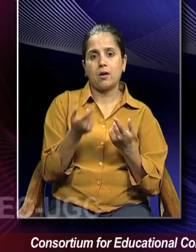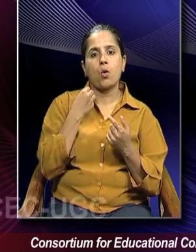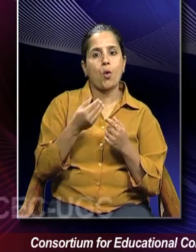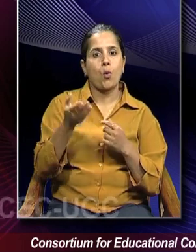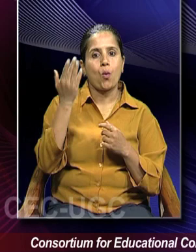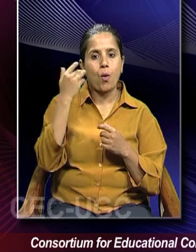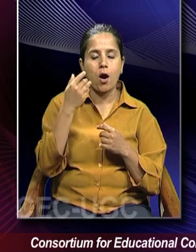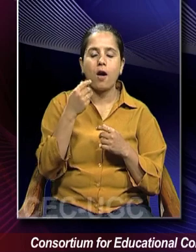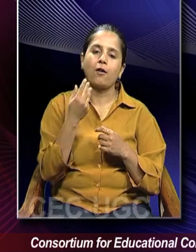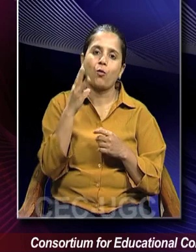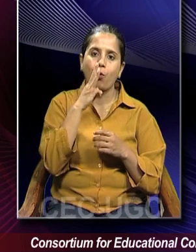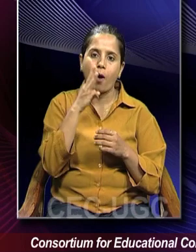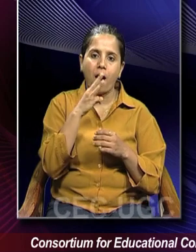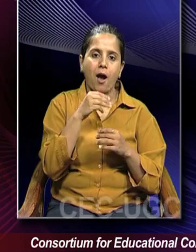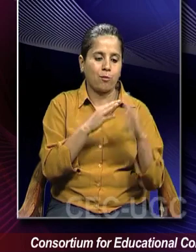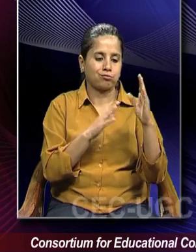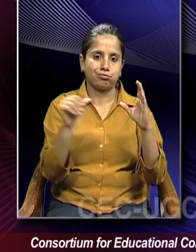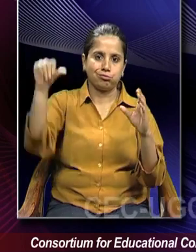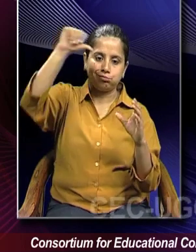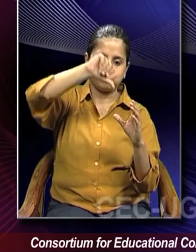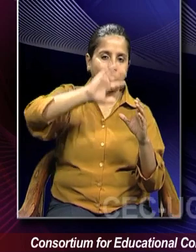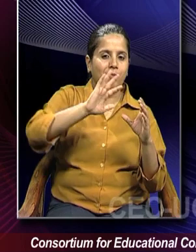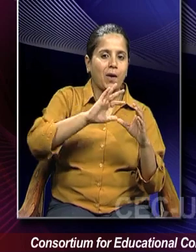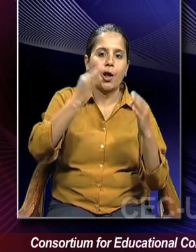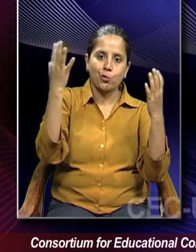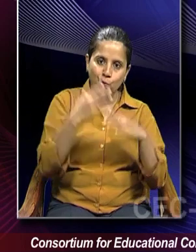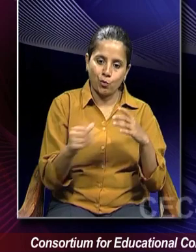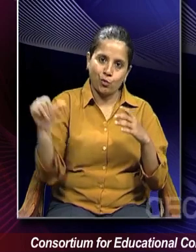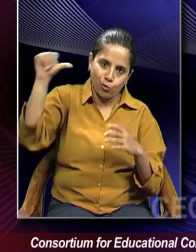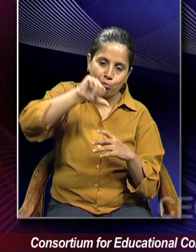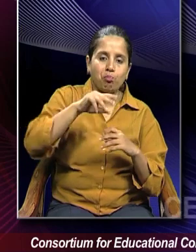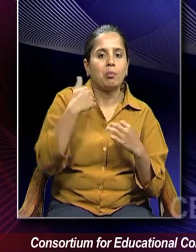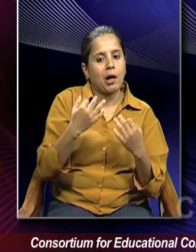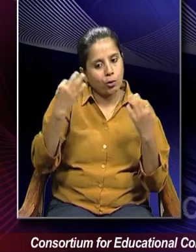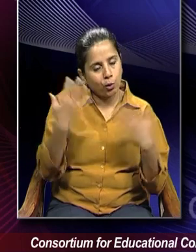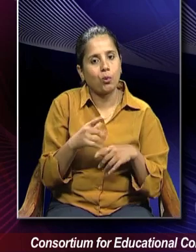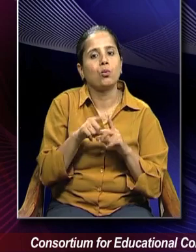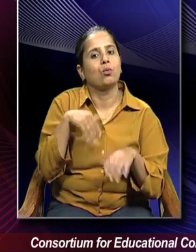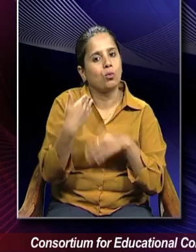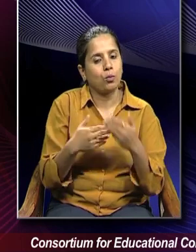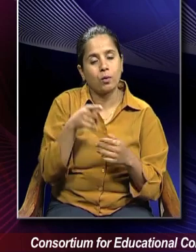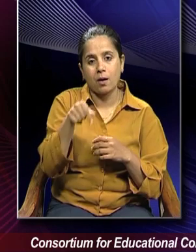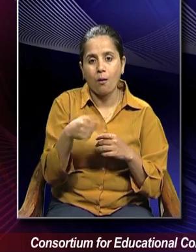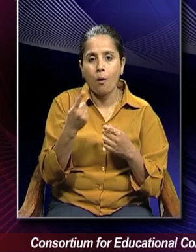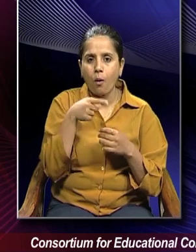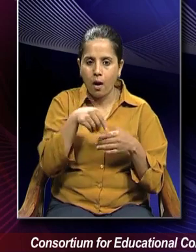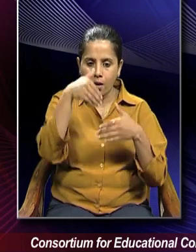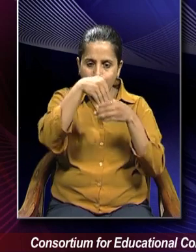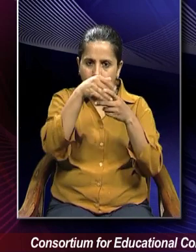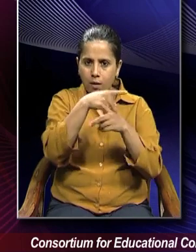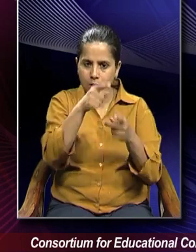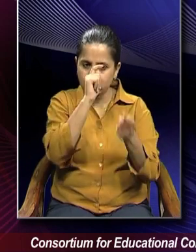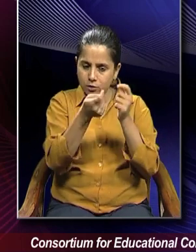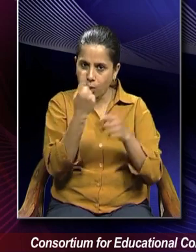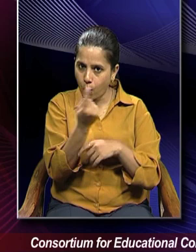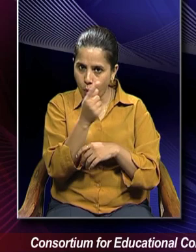new bottles, but it is a refined wine in a refined bottle. So, you are not only refining the content, but you are also refining